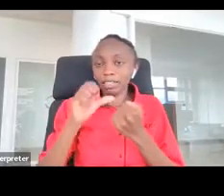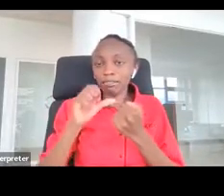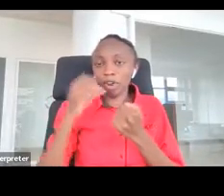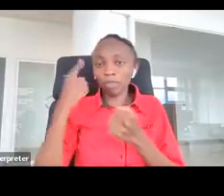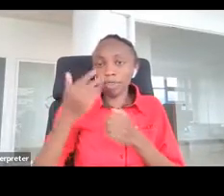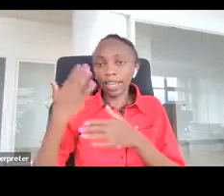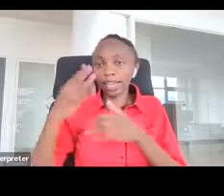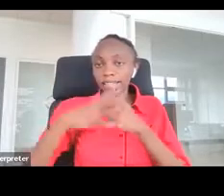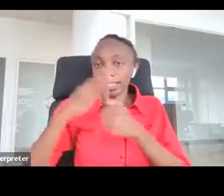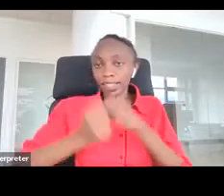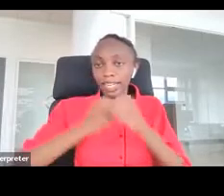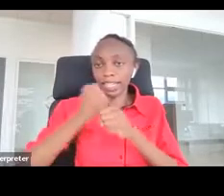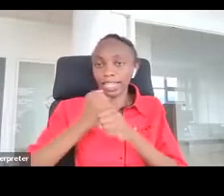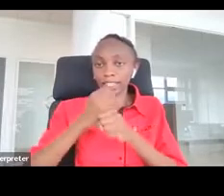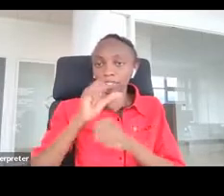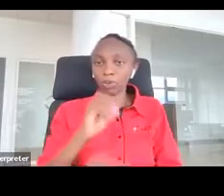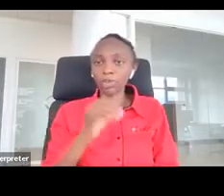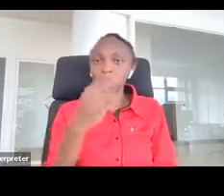Competition